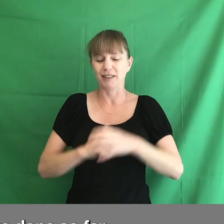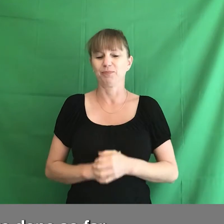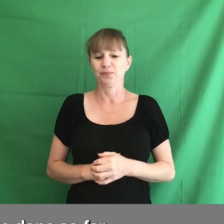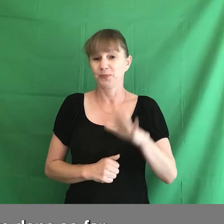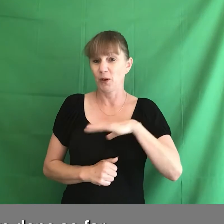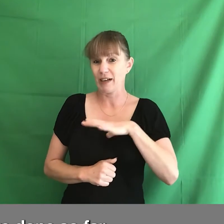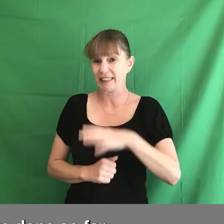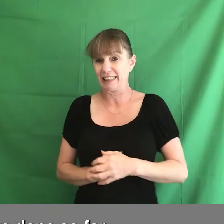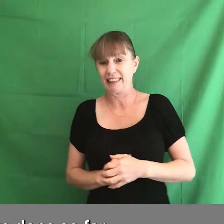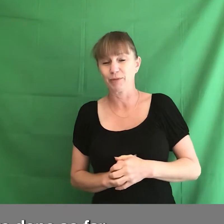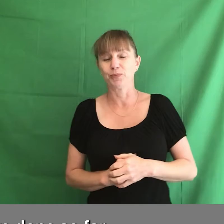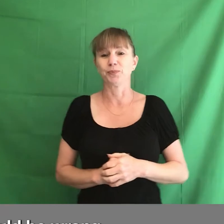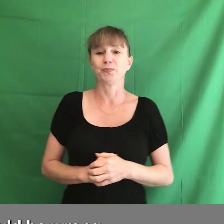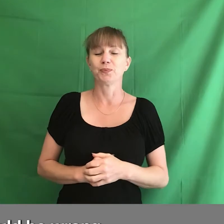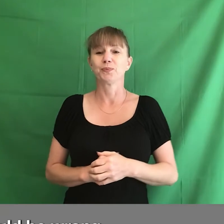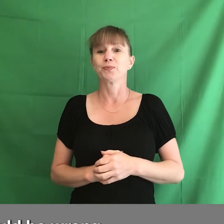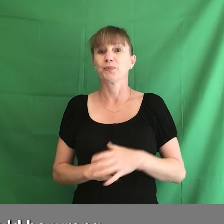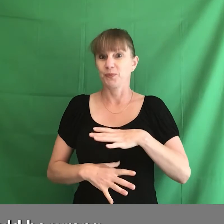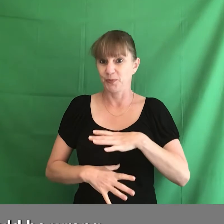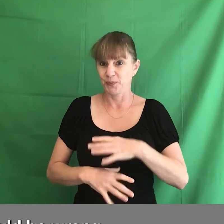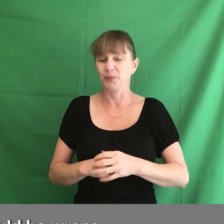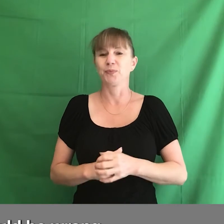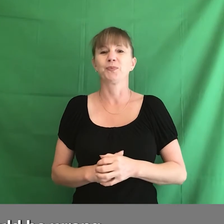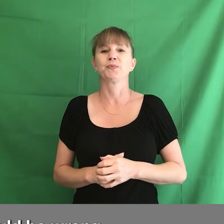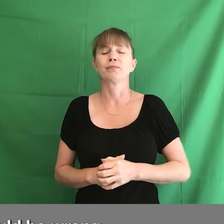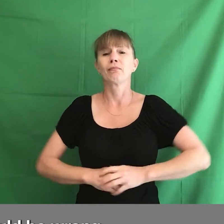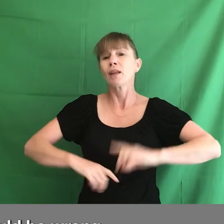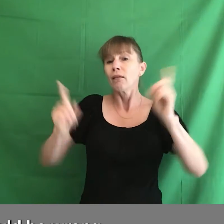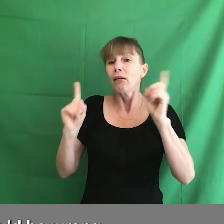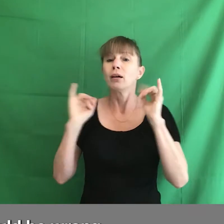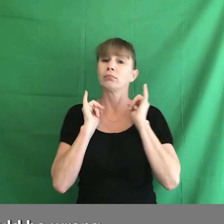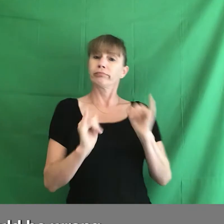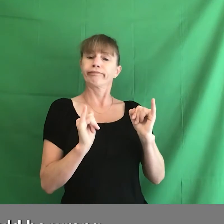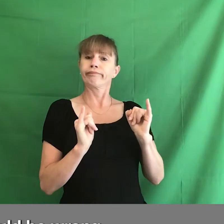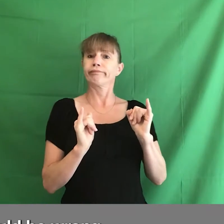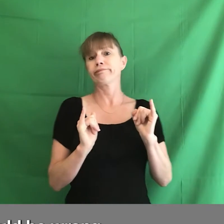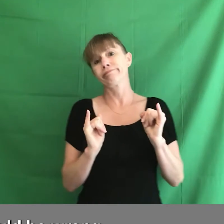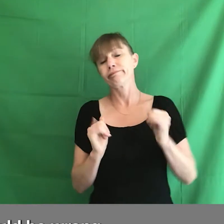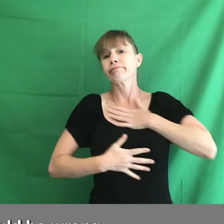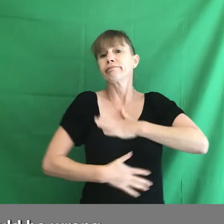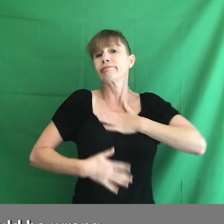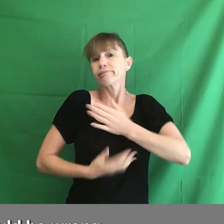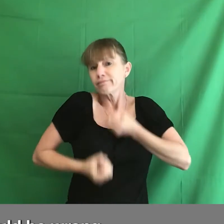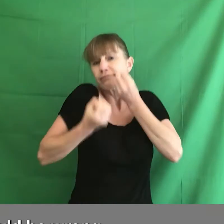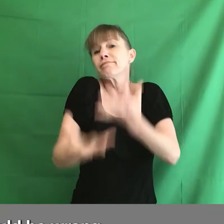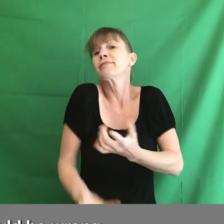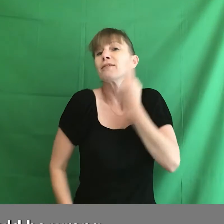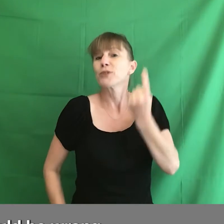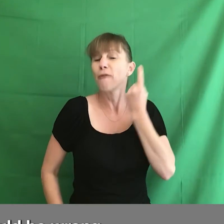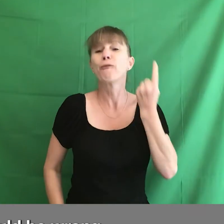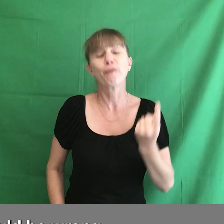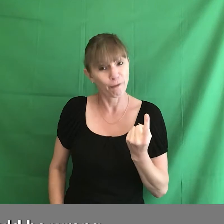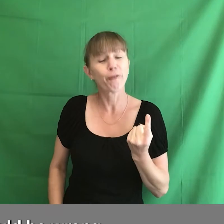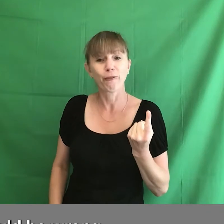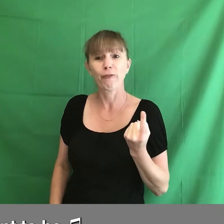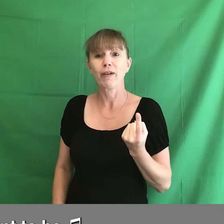start. Are you ready? Here we go. What could be wrong with expressing